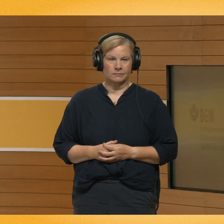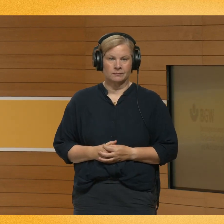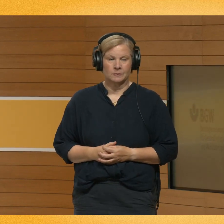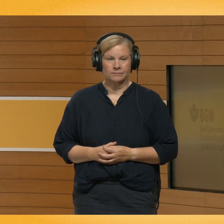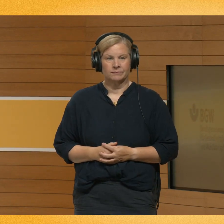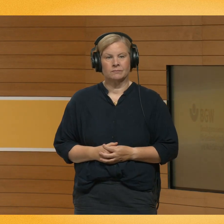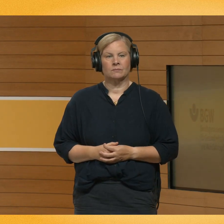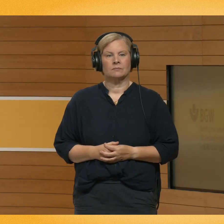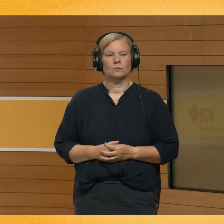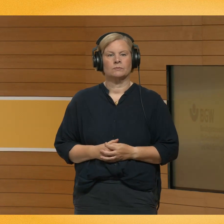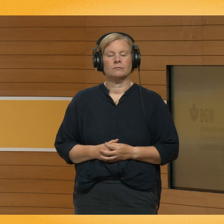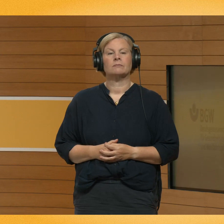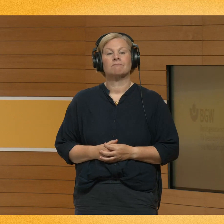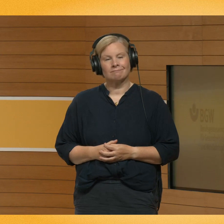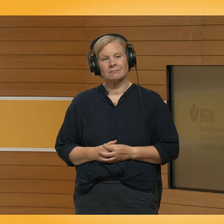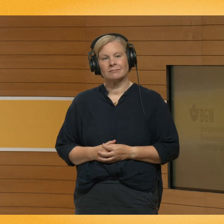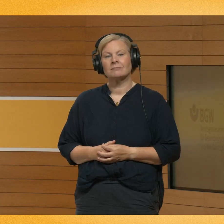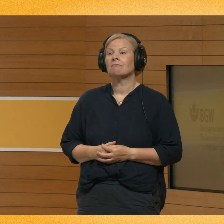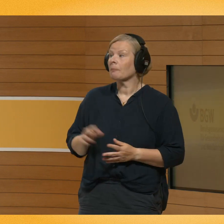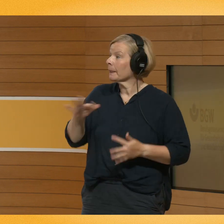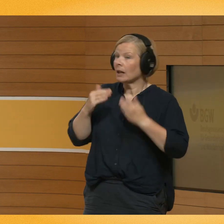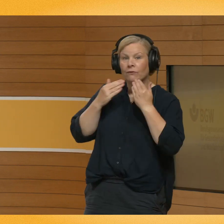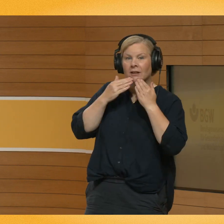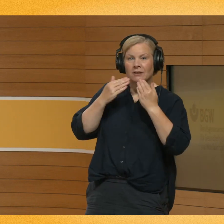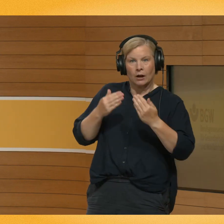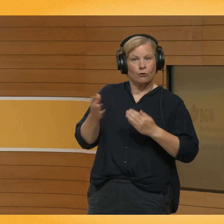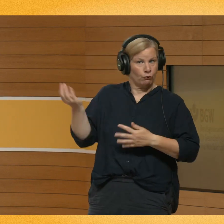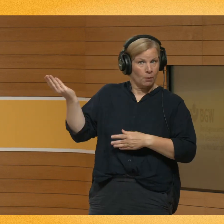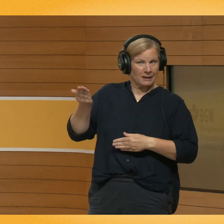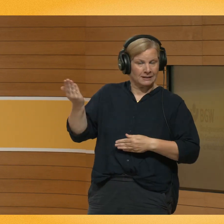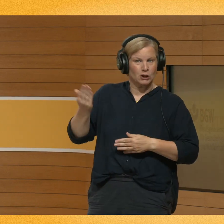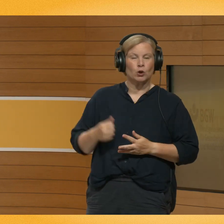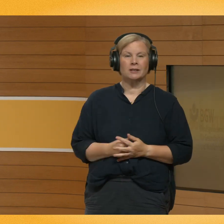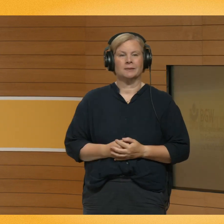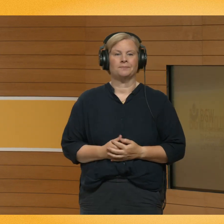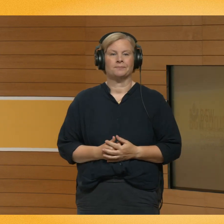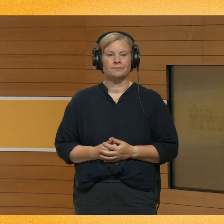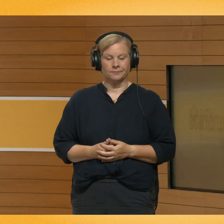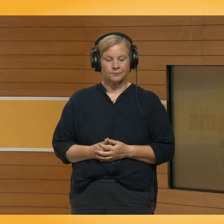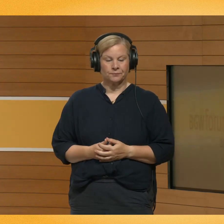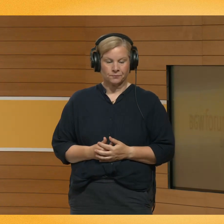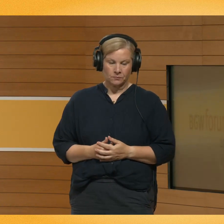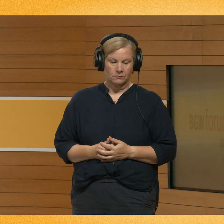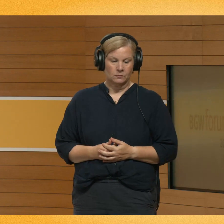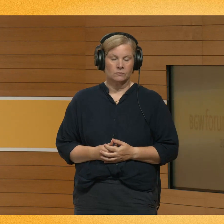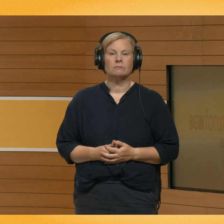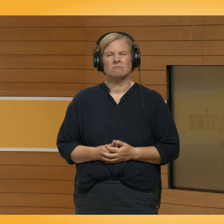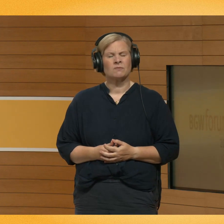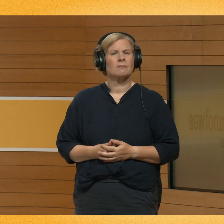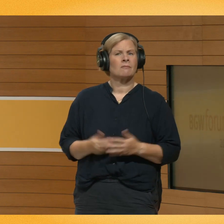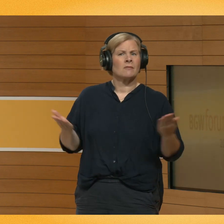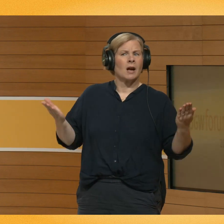Hello. Thank you for your presentation so far. I'm interested in the marketing that may or may not